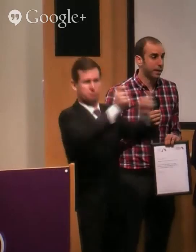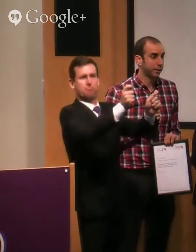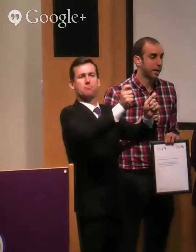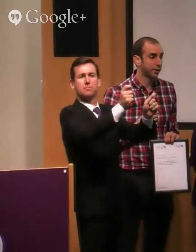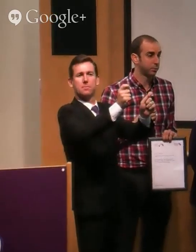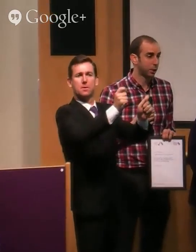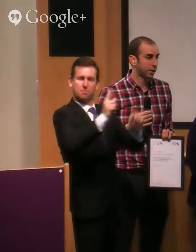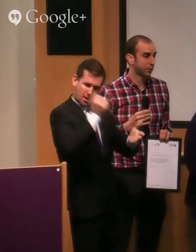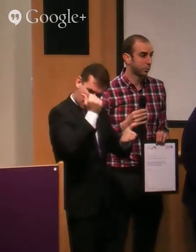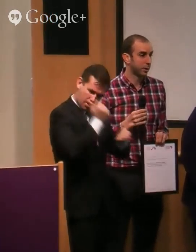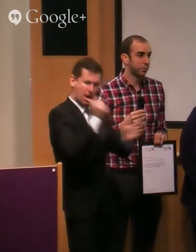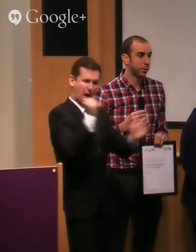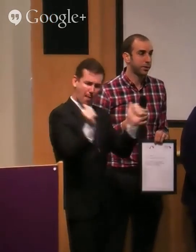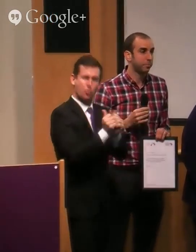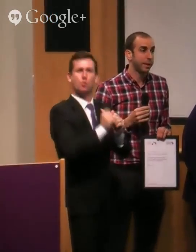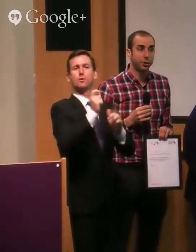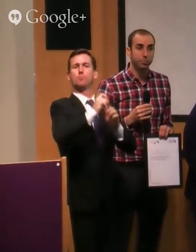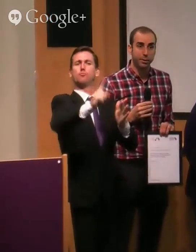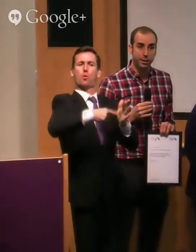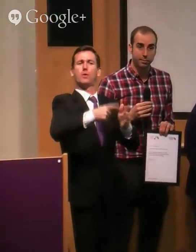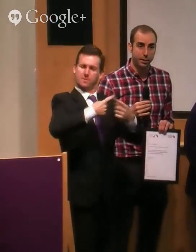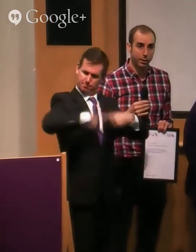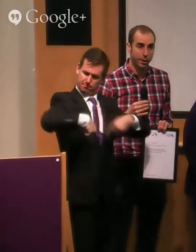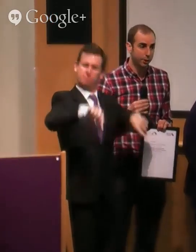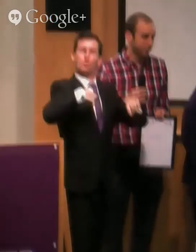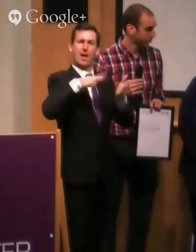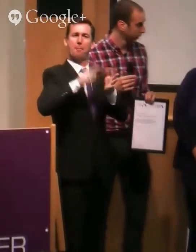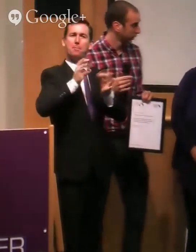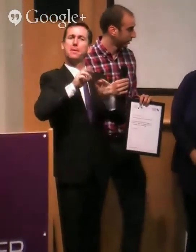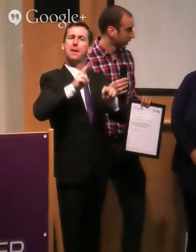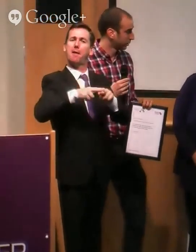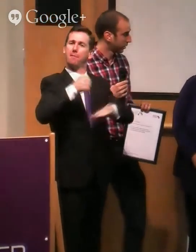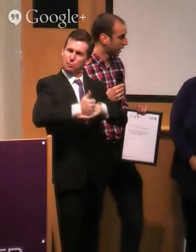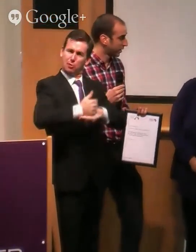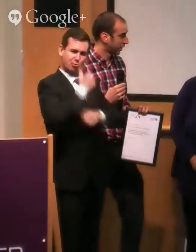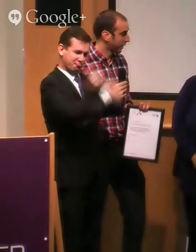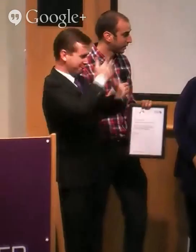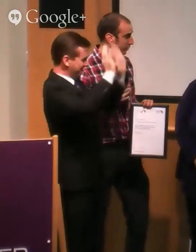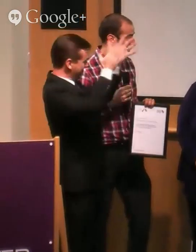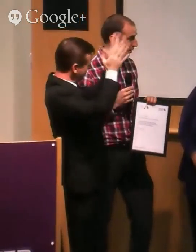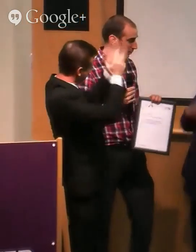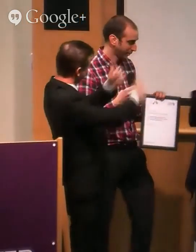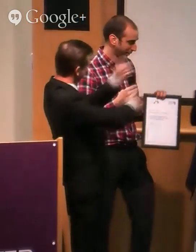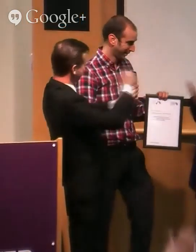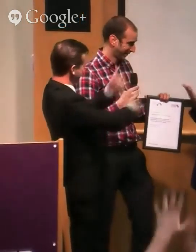standard project with the Prudential and the Friendly Foundation. So congratulations.